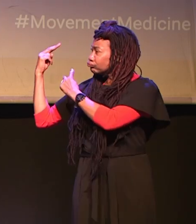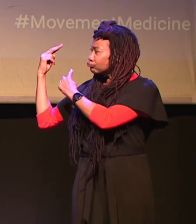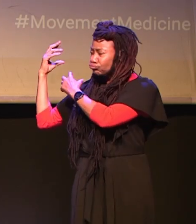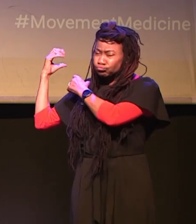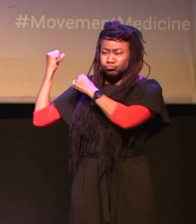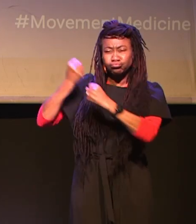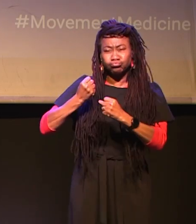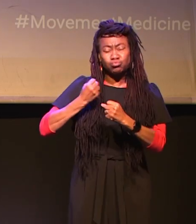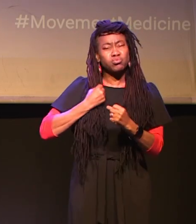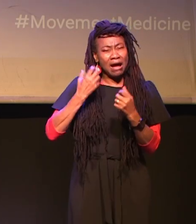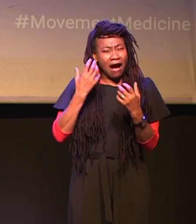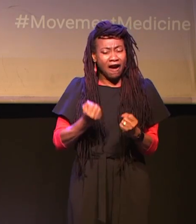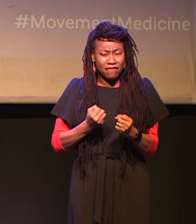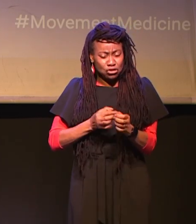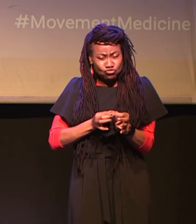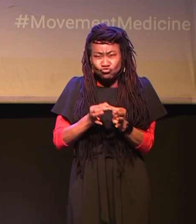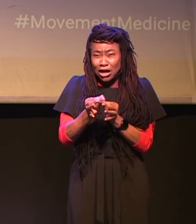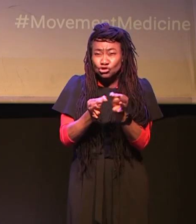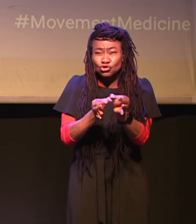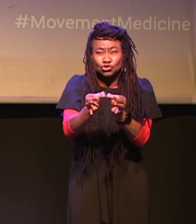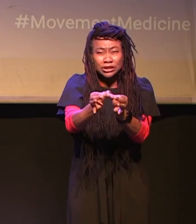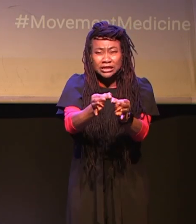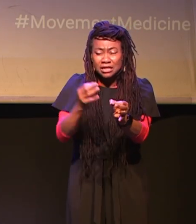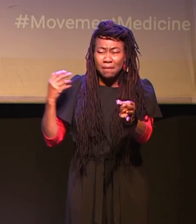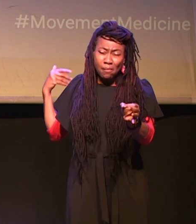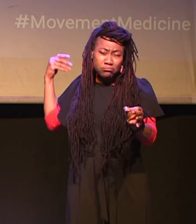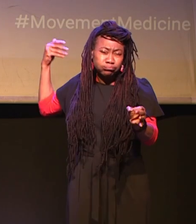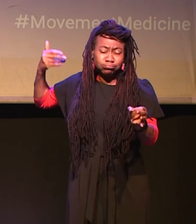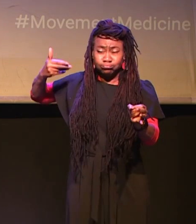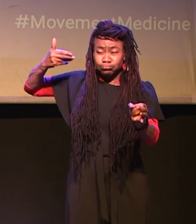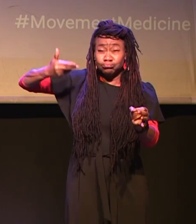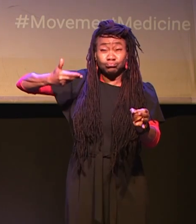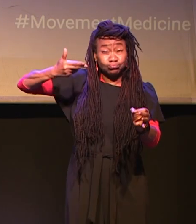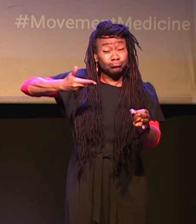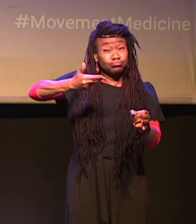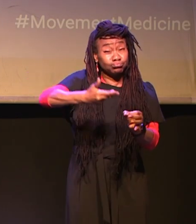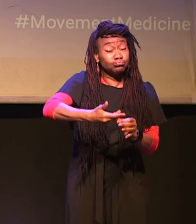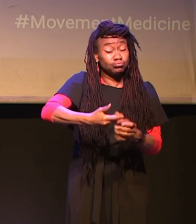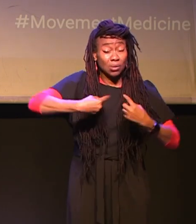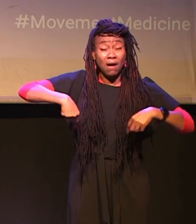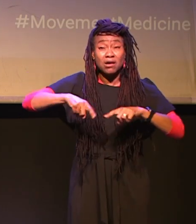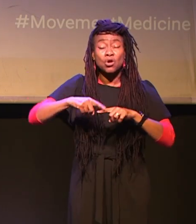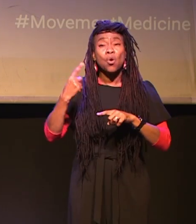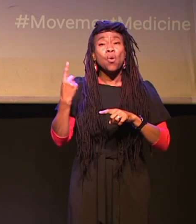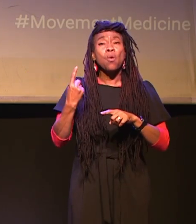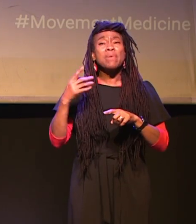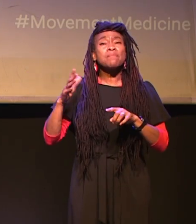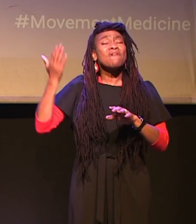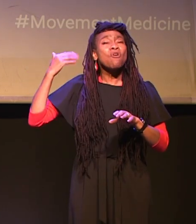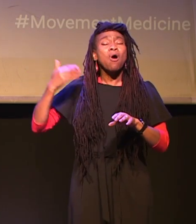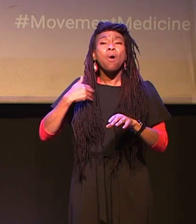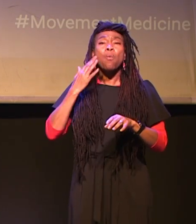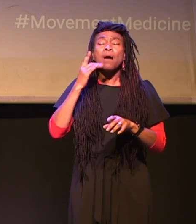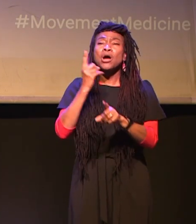survival strategies that have been passed down to us from people that have gone before us. And so when I say about time